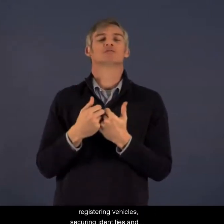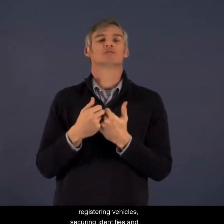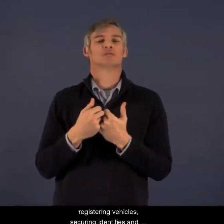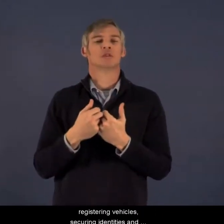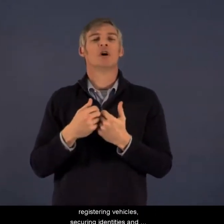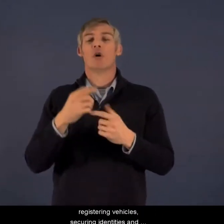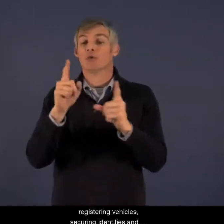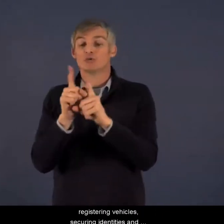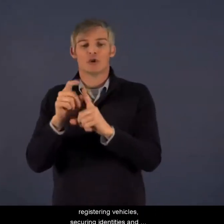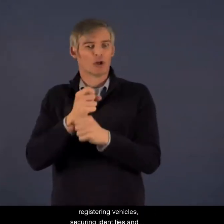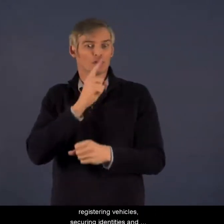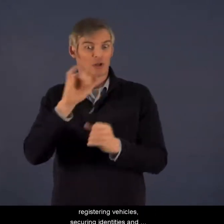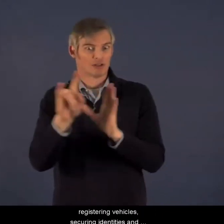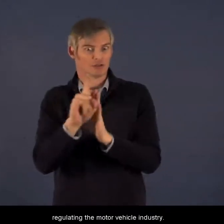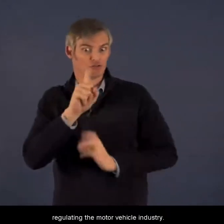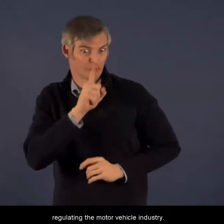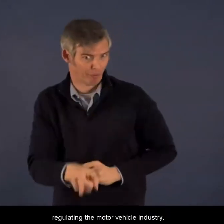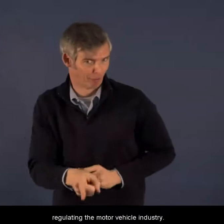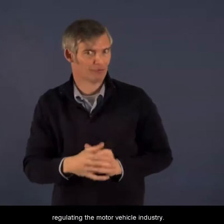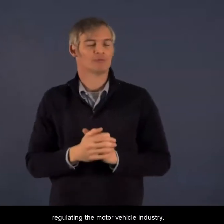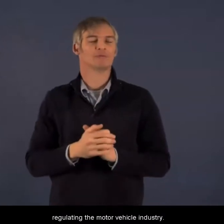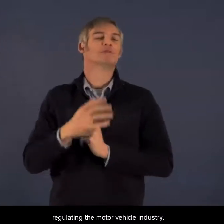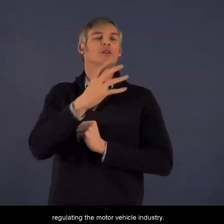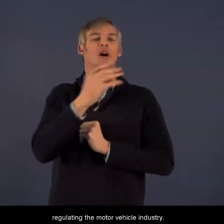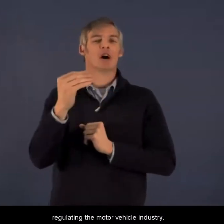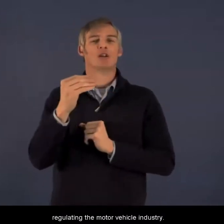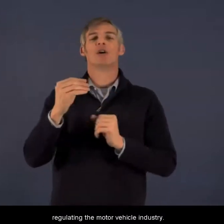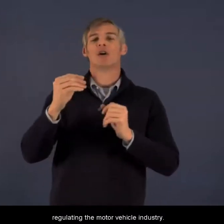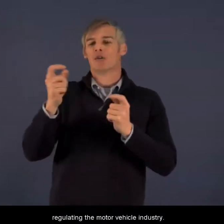vehicles, securing identities, and regulating the motor vehicle industry.